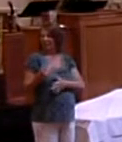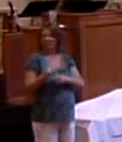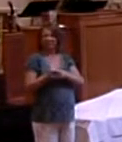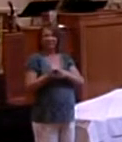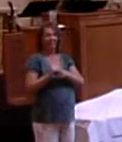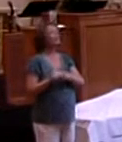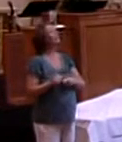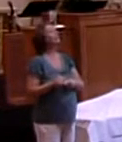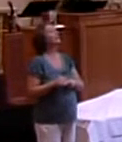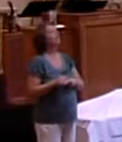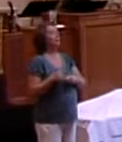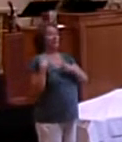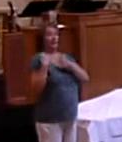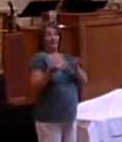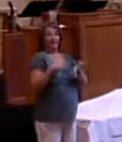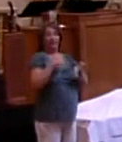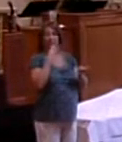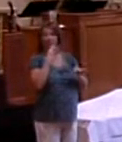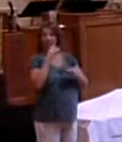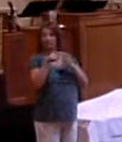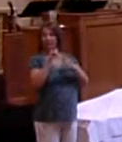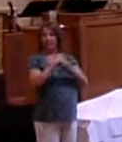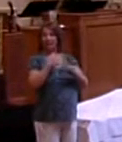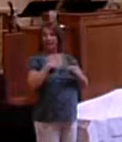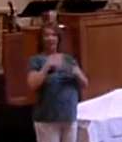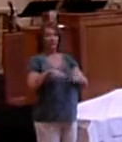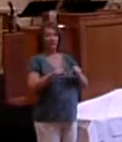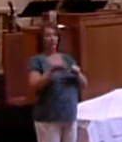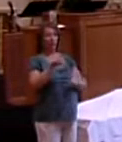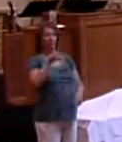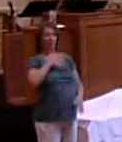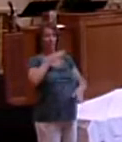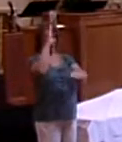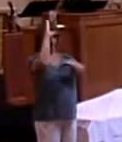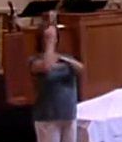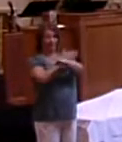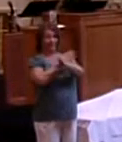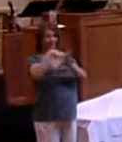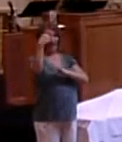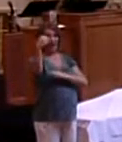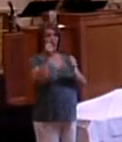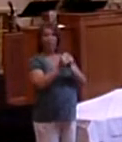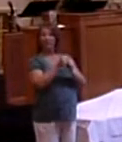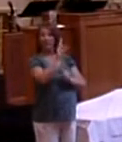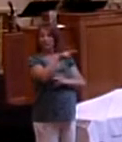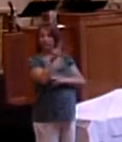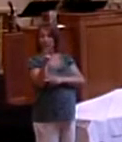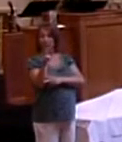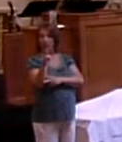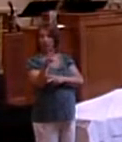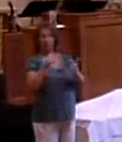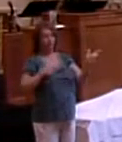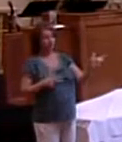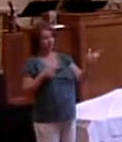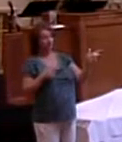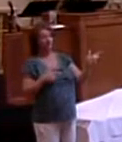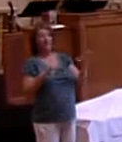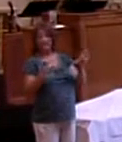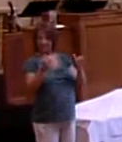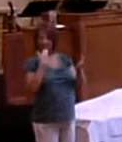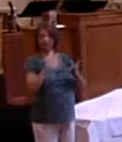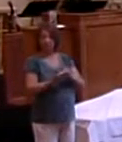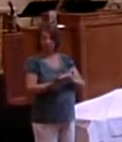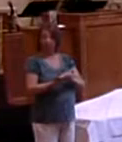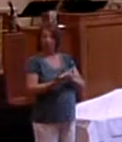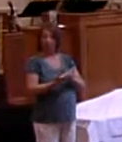matter of fact, since I'm talking about this, I took Rollin out for the first time with the .22. With a rifle, and he did very well. I was